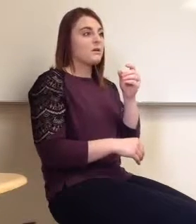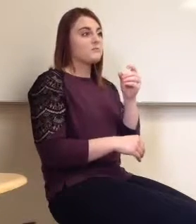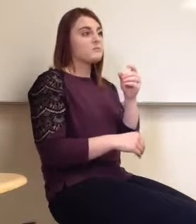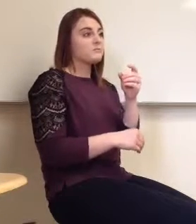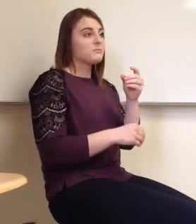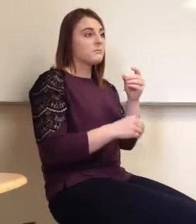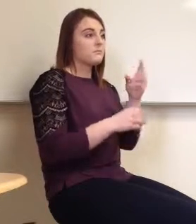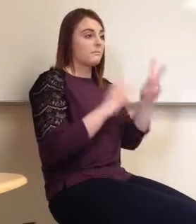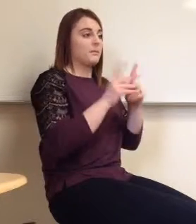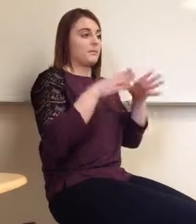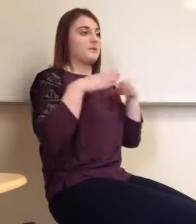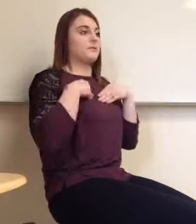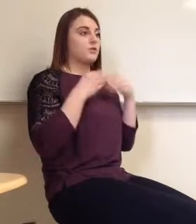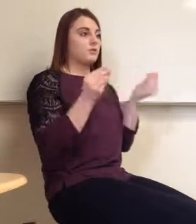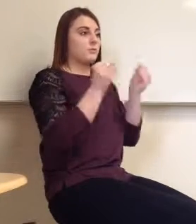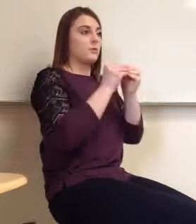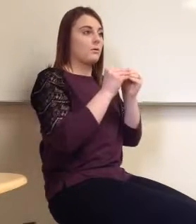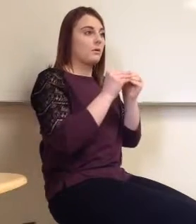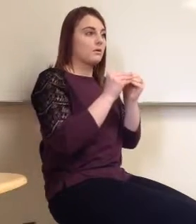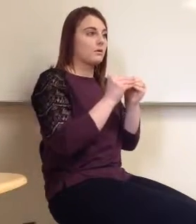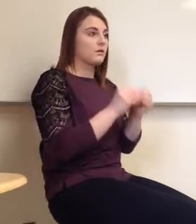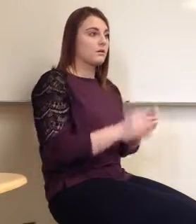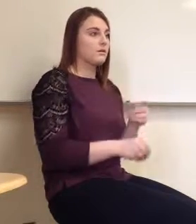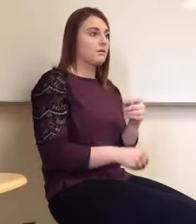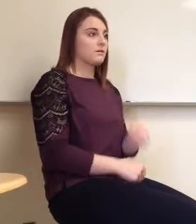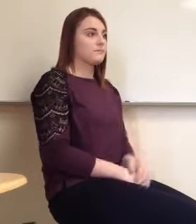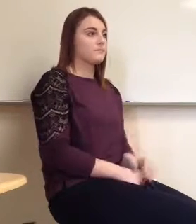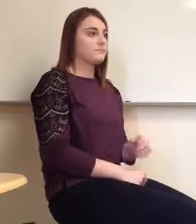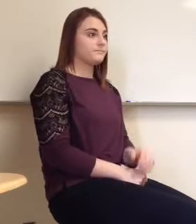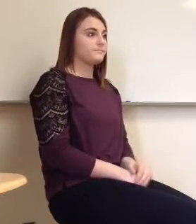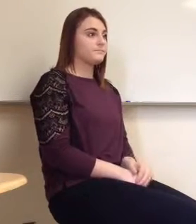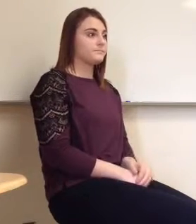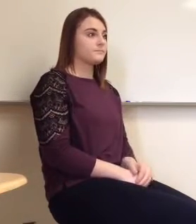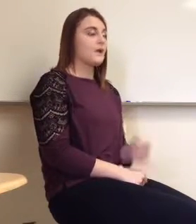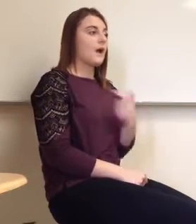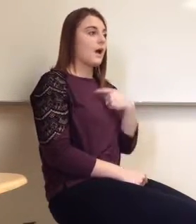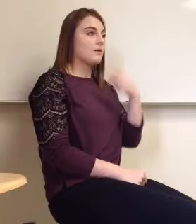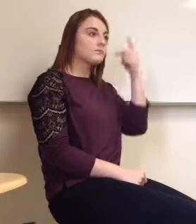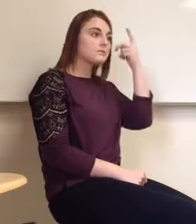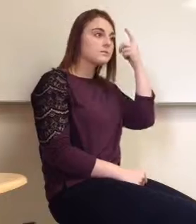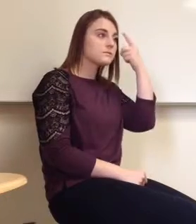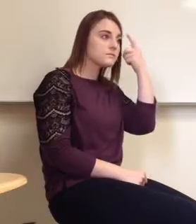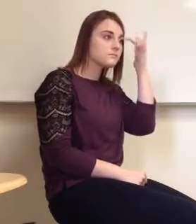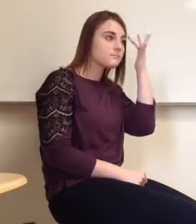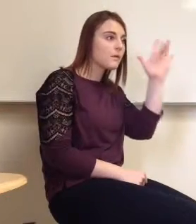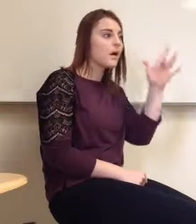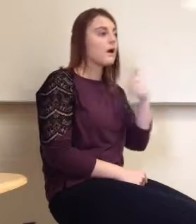I refused to fail. I was smart. I was arrogant. I was lucky.